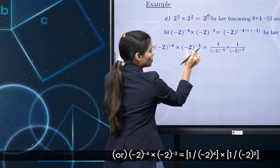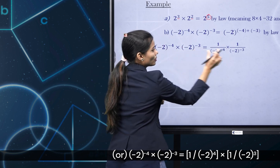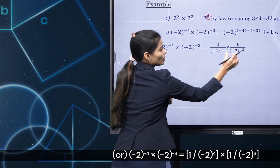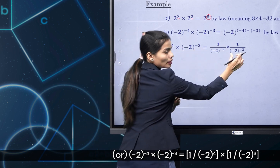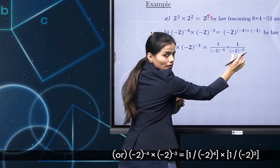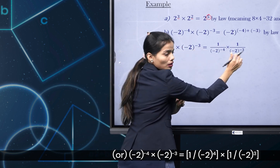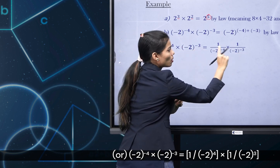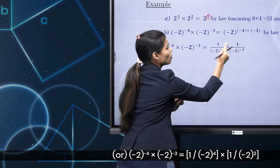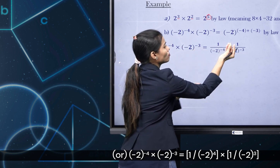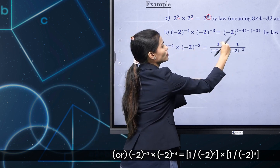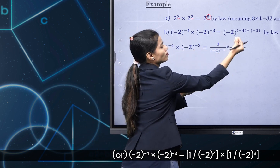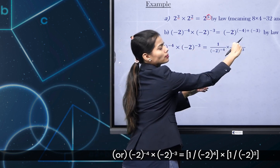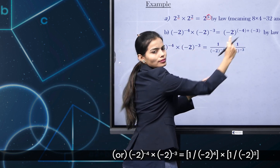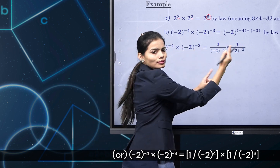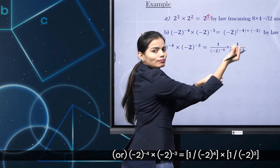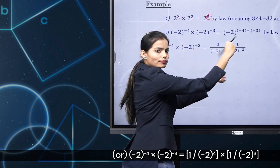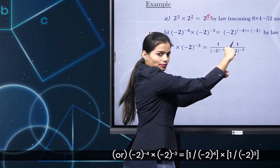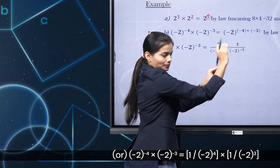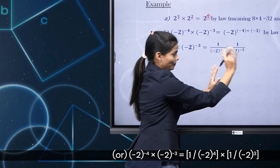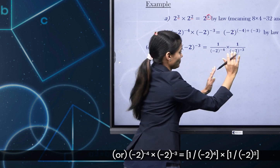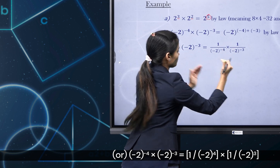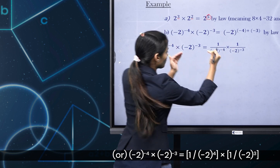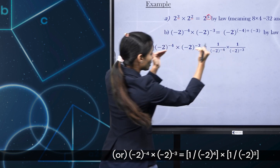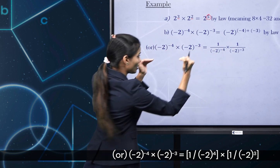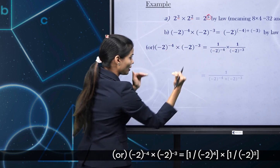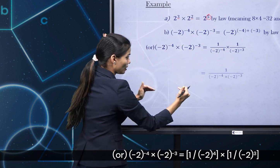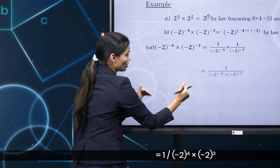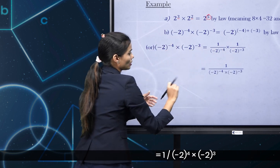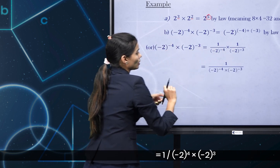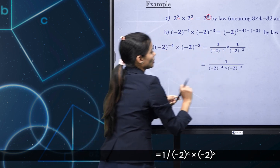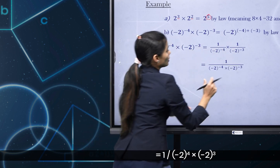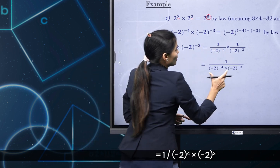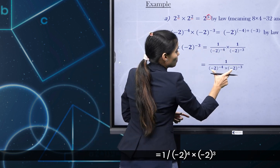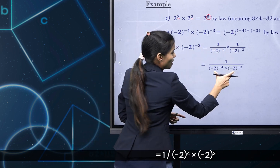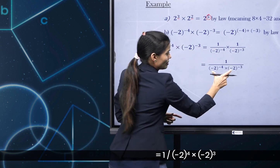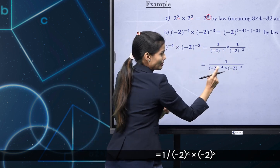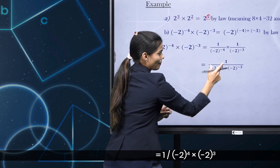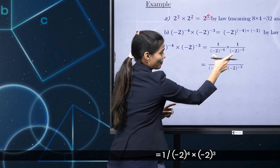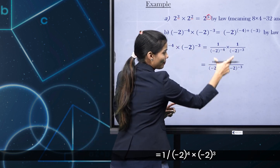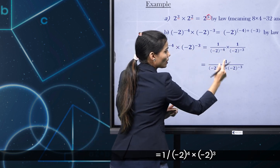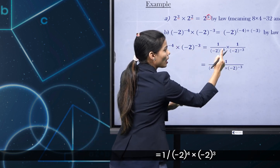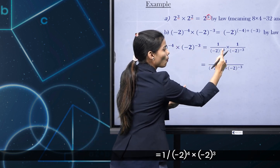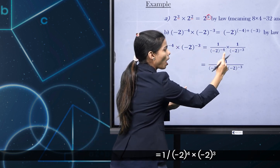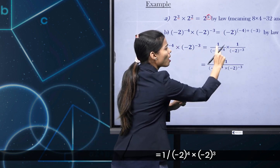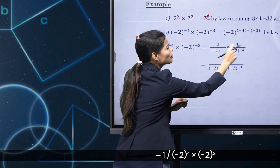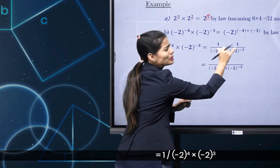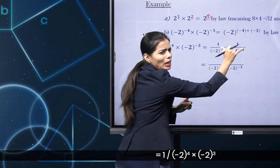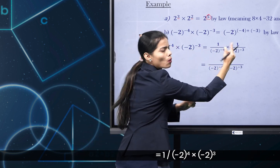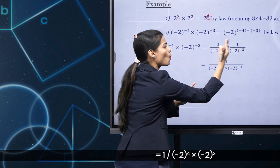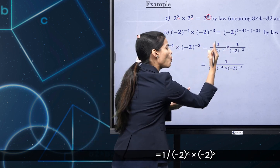power 4 into 1 by minus 2 to the power 3 is equal to 1 by minus 2 to the power 4 into minus 2 to